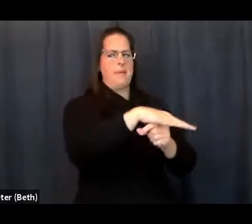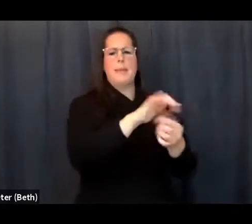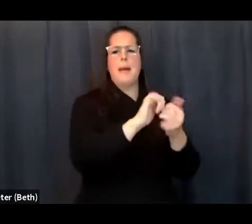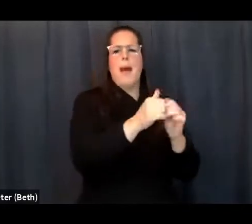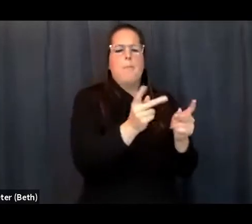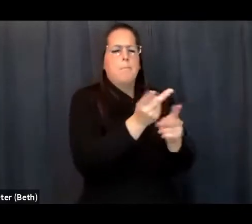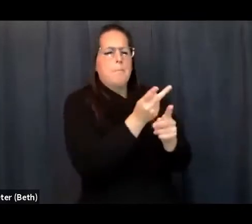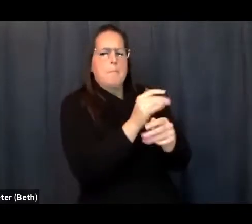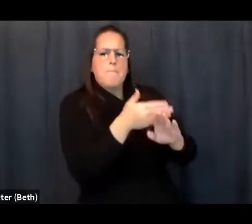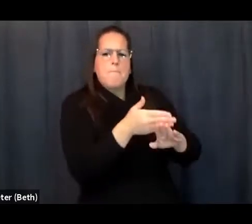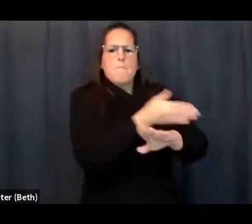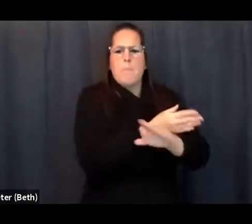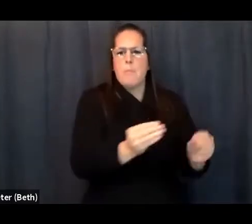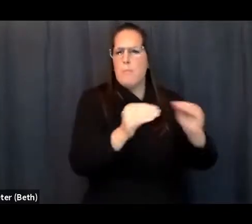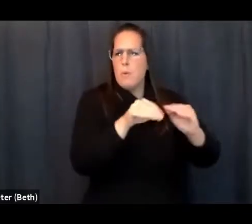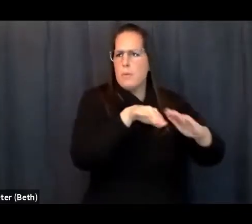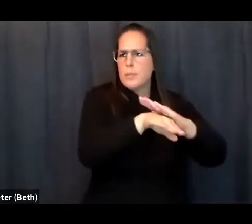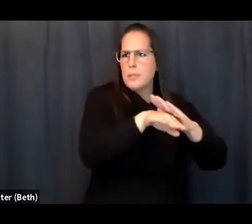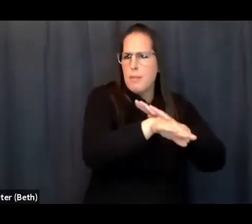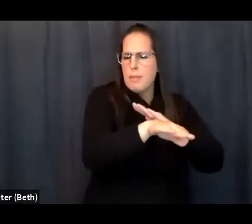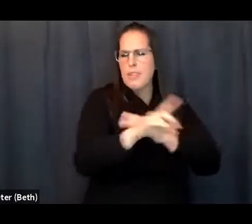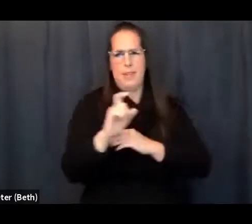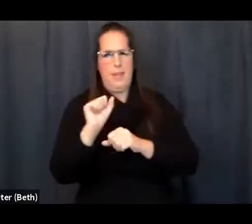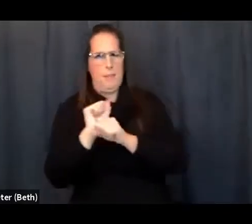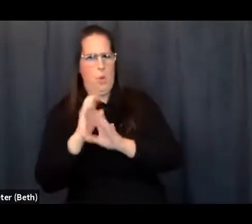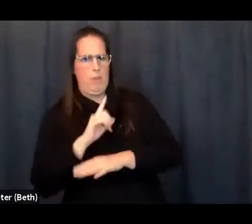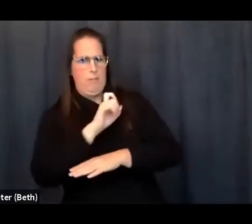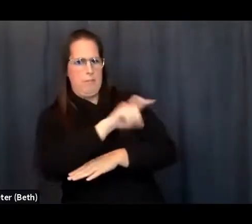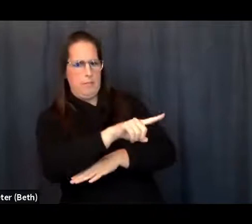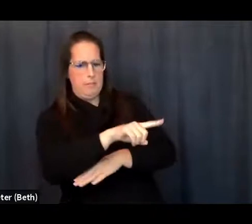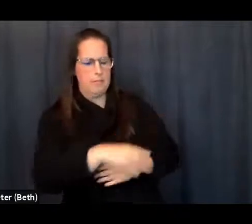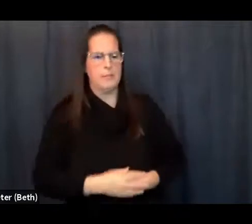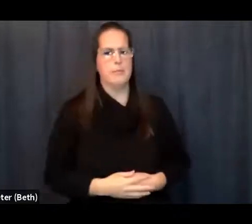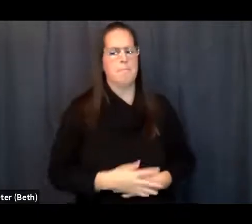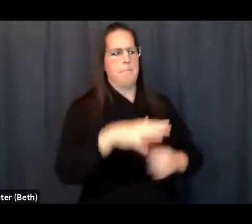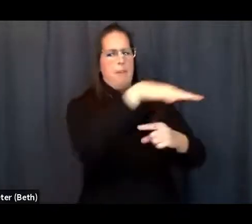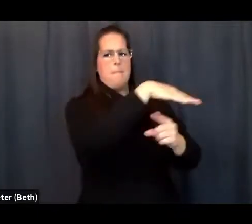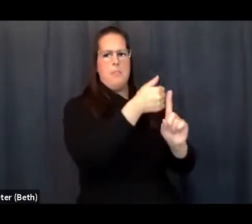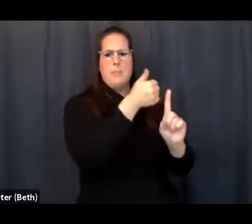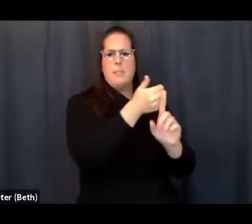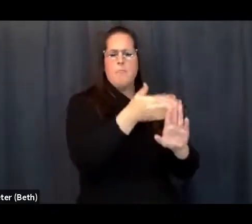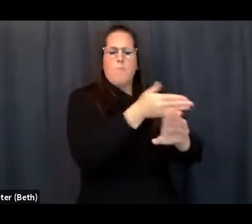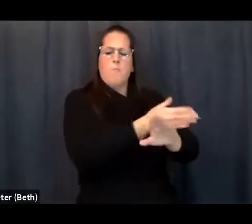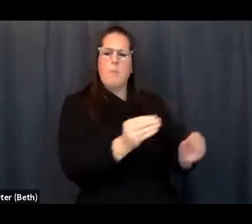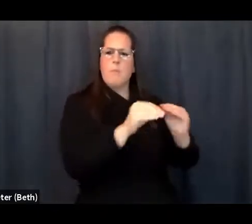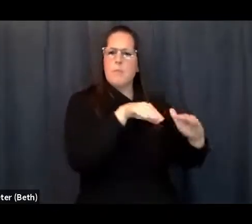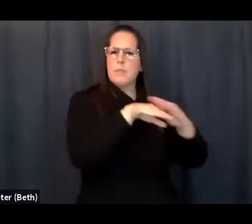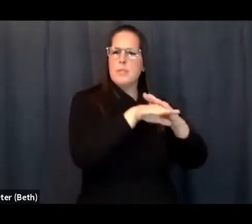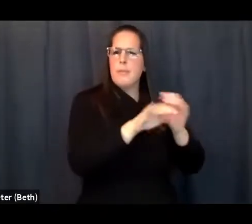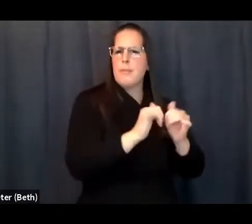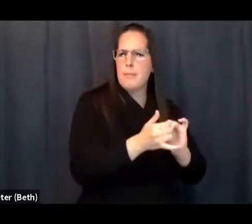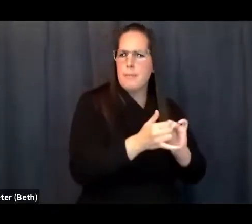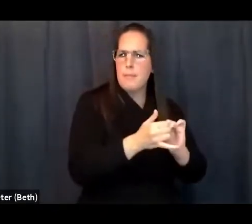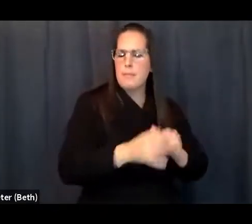This would be the employee asking the employer. How might you consider making a more accessible work environment? And you could